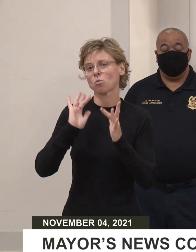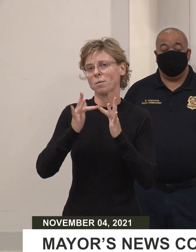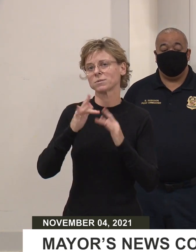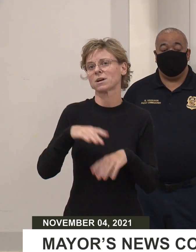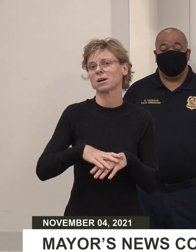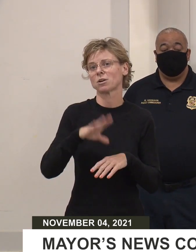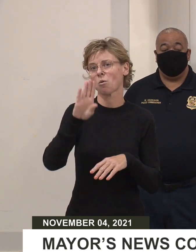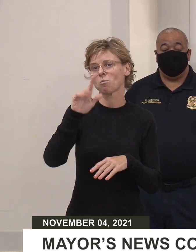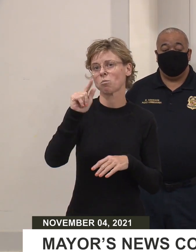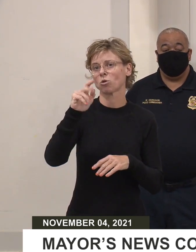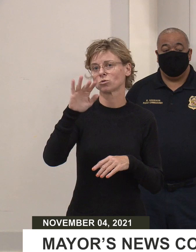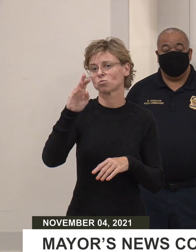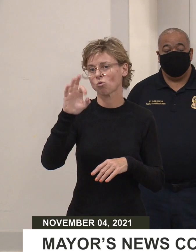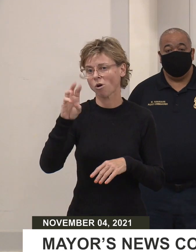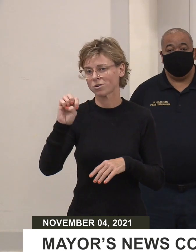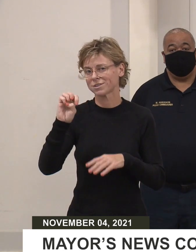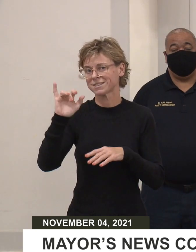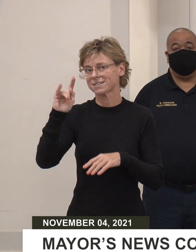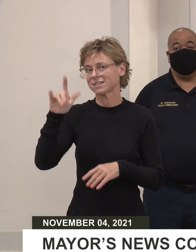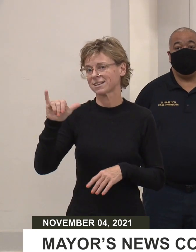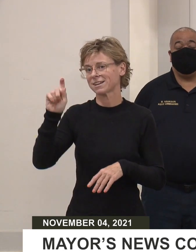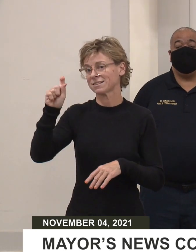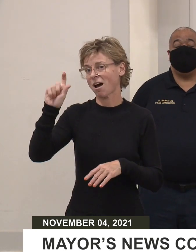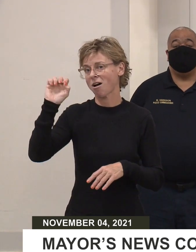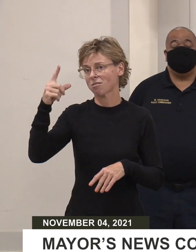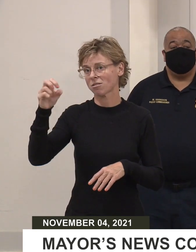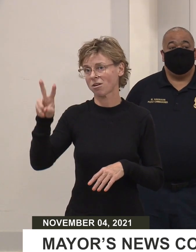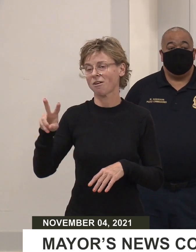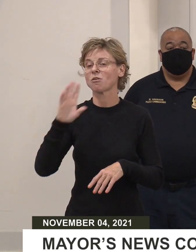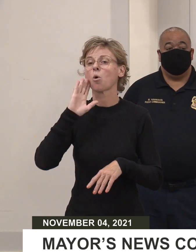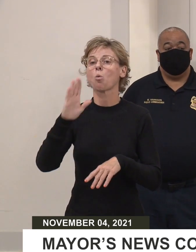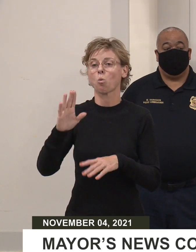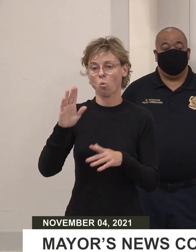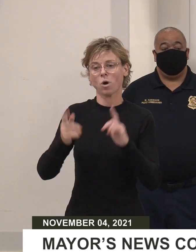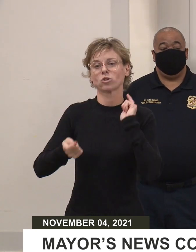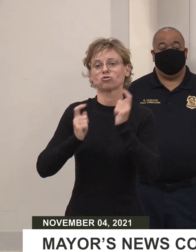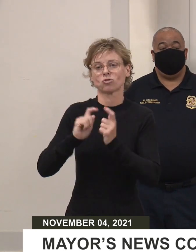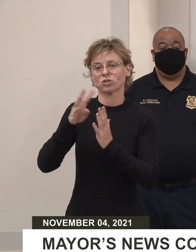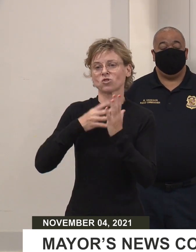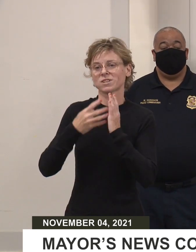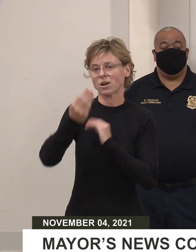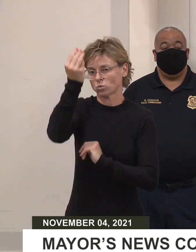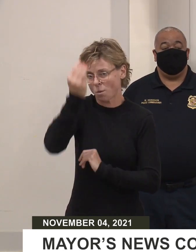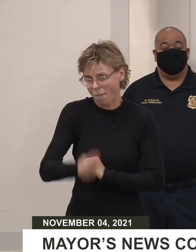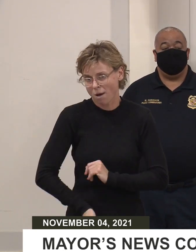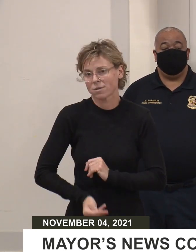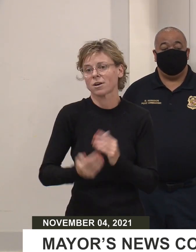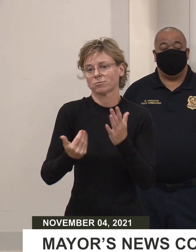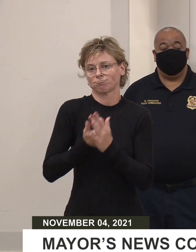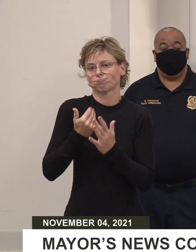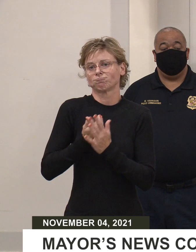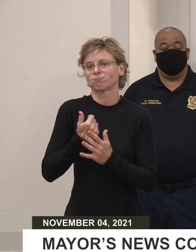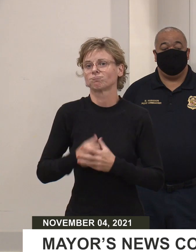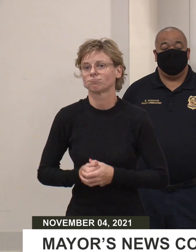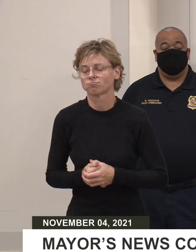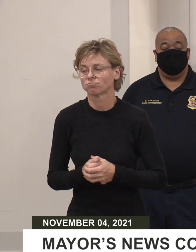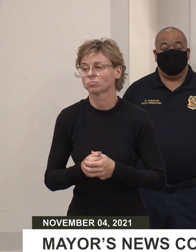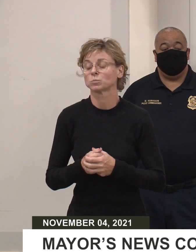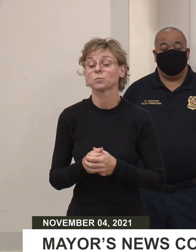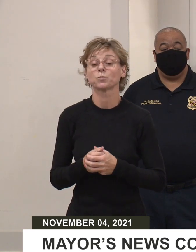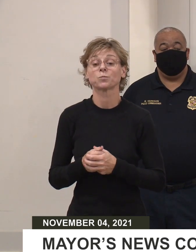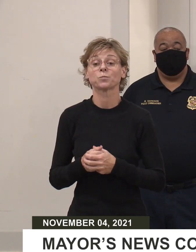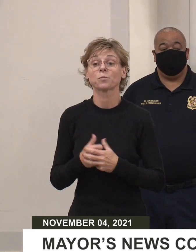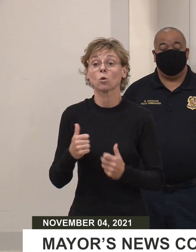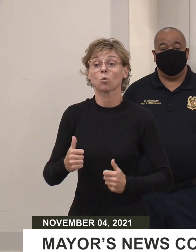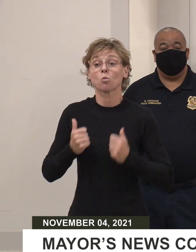baltimorecity.gov/BeMoreVax and on our social media. The schedule is updated every Monday. As a reminder, residents can also call our